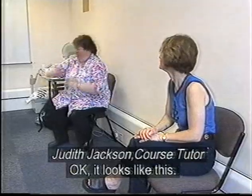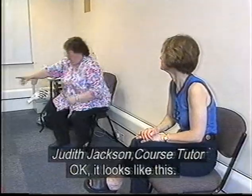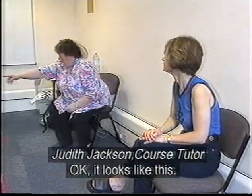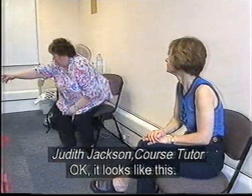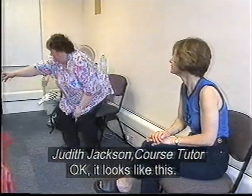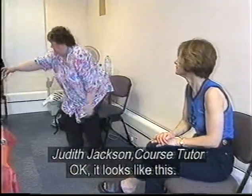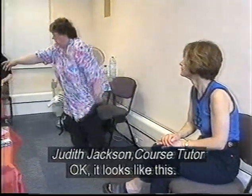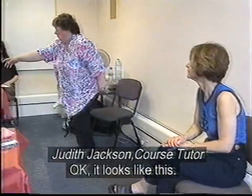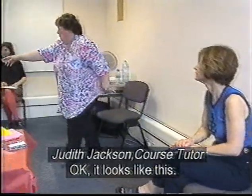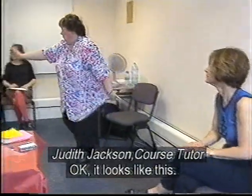Okay, looks like this.